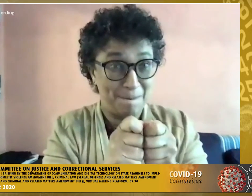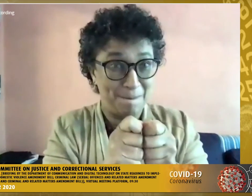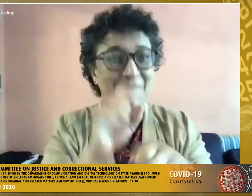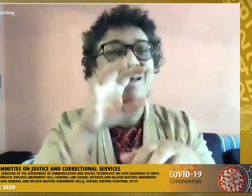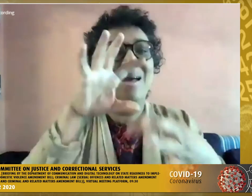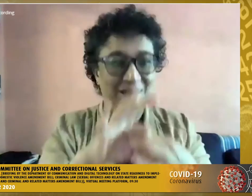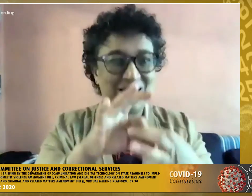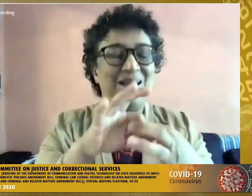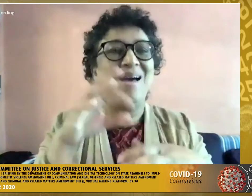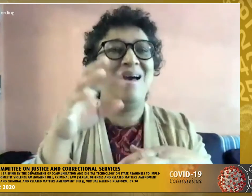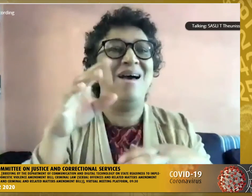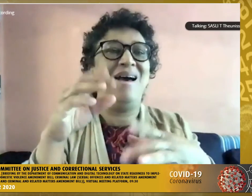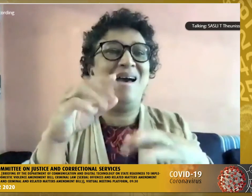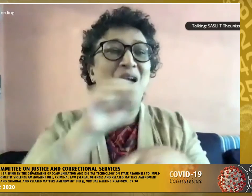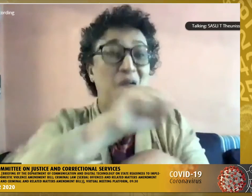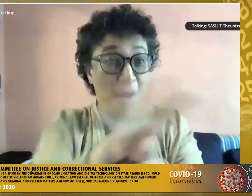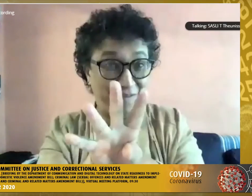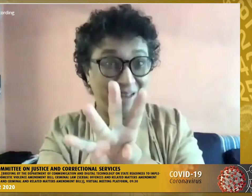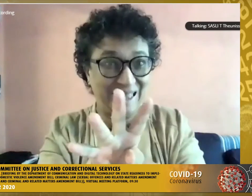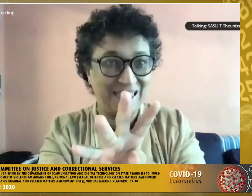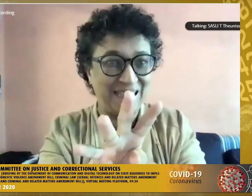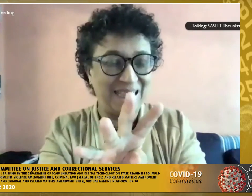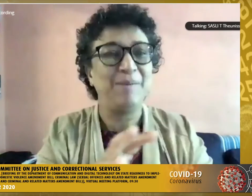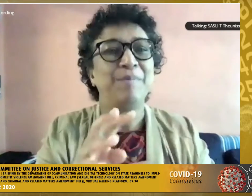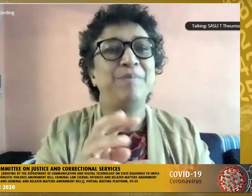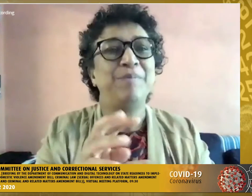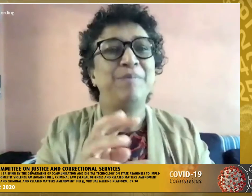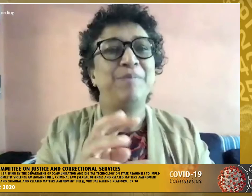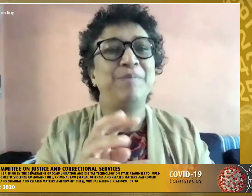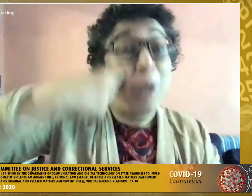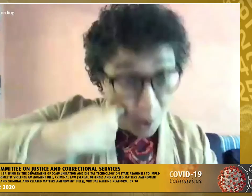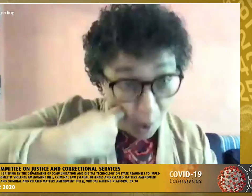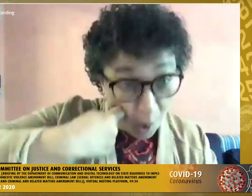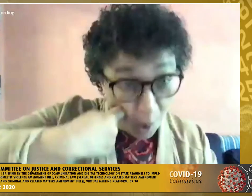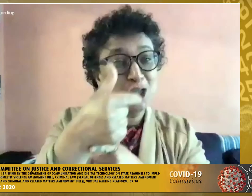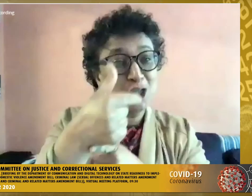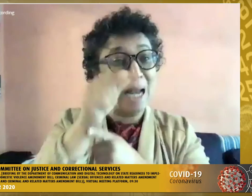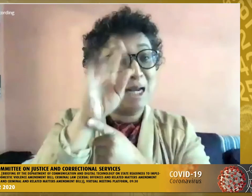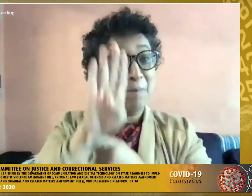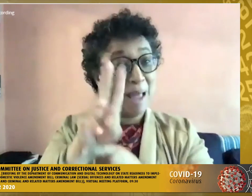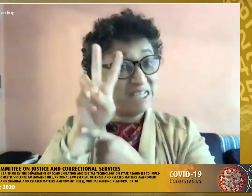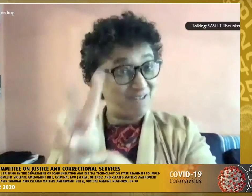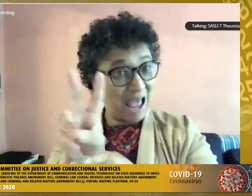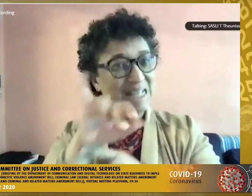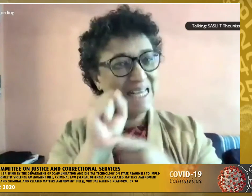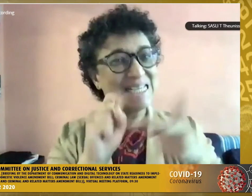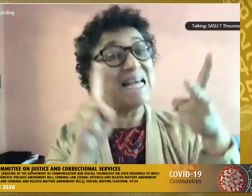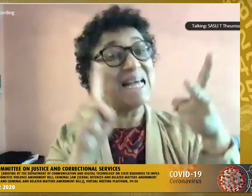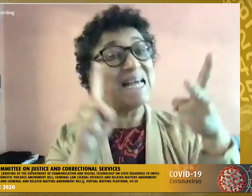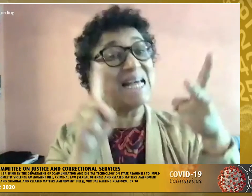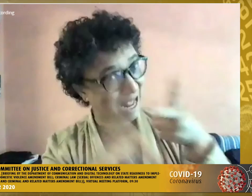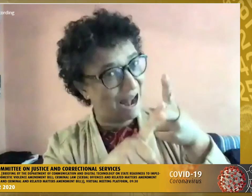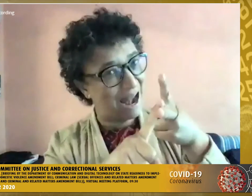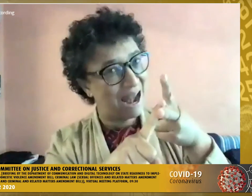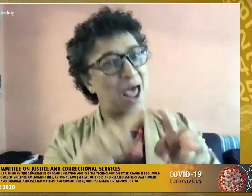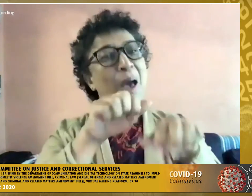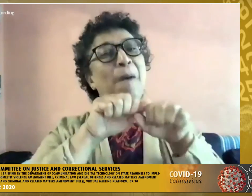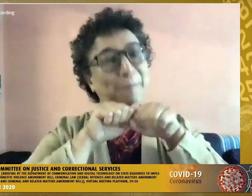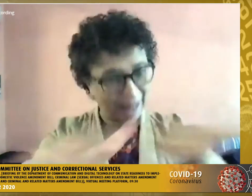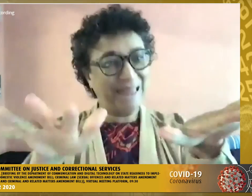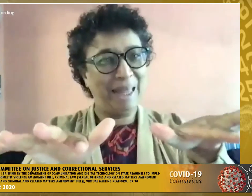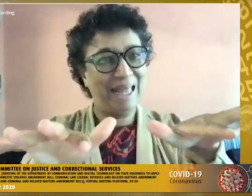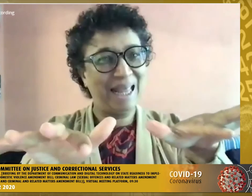various informations or some information with regard to coronavirus. Now, because gender-based